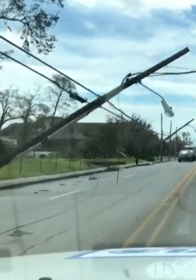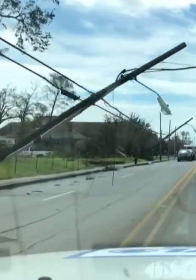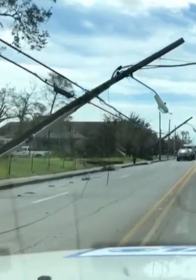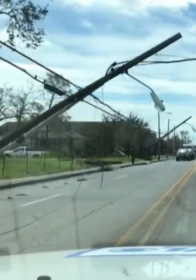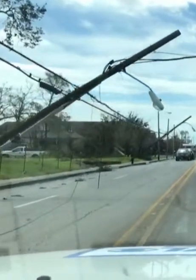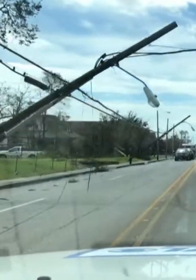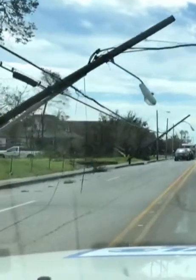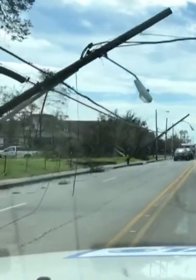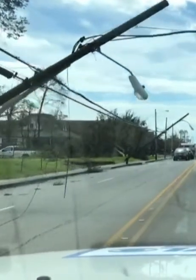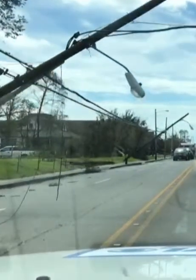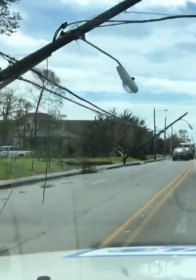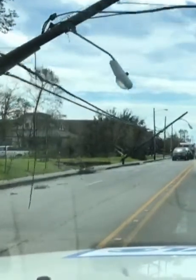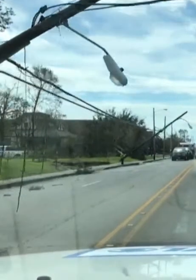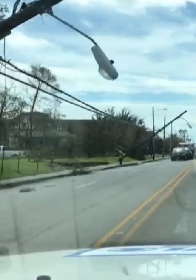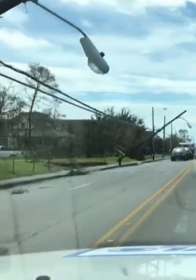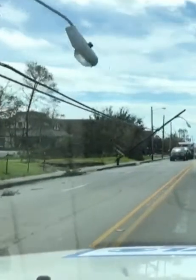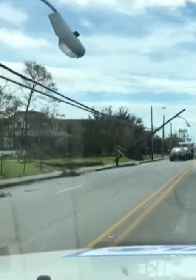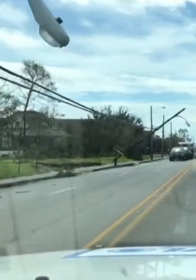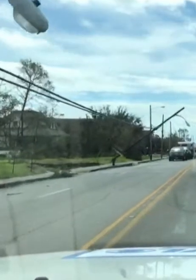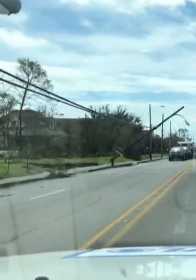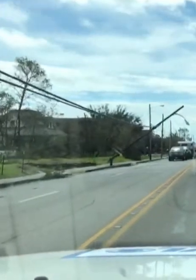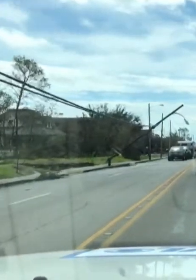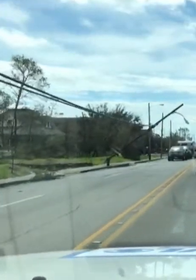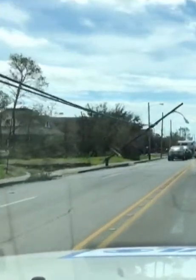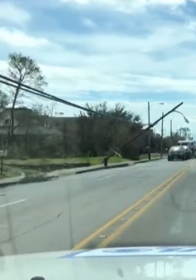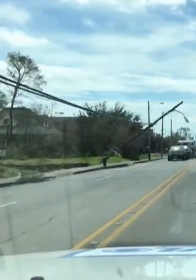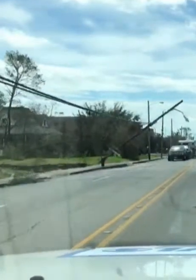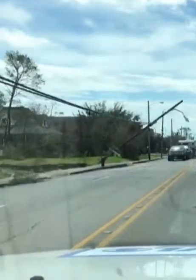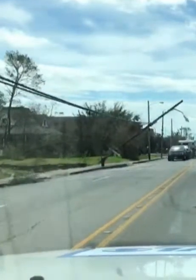See these power poles just kind of leaning at this point.